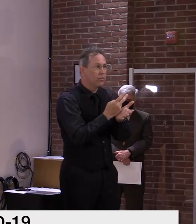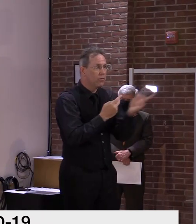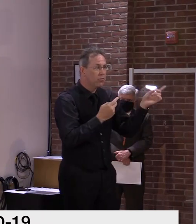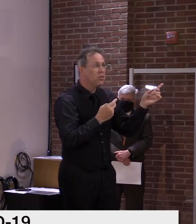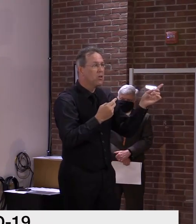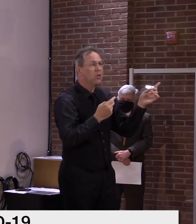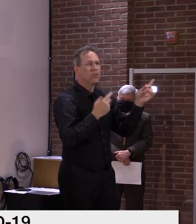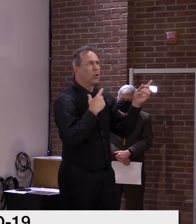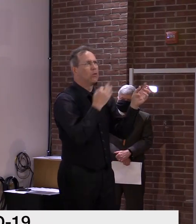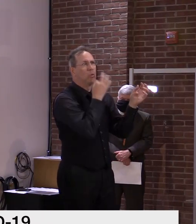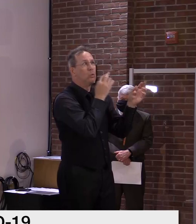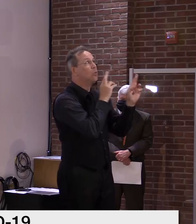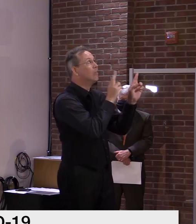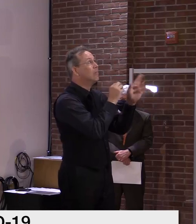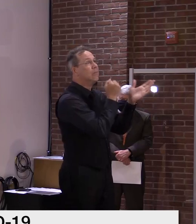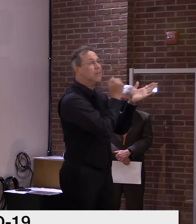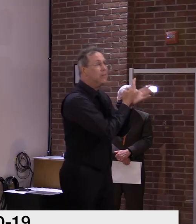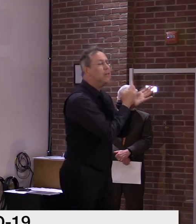soon.